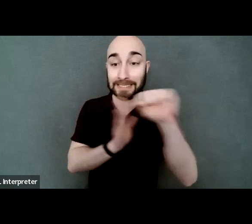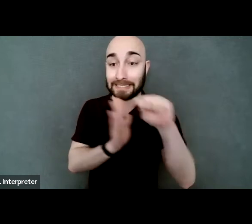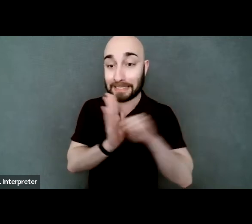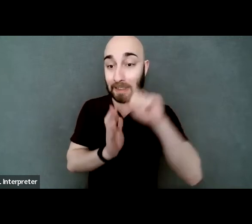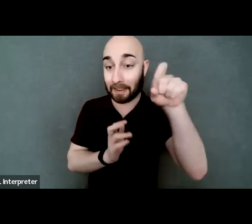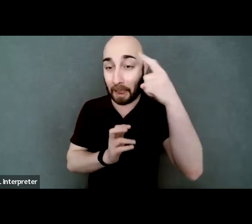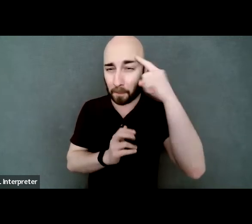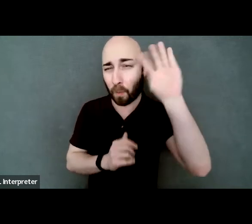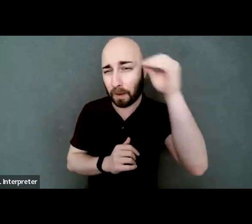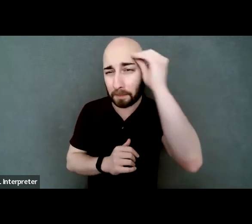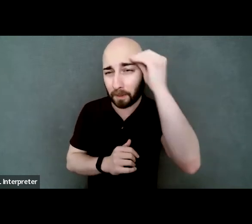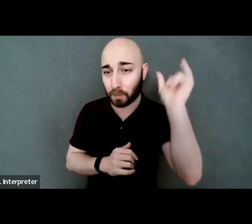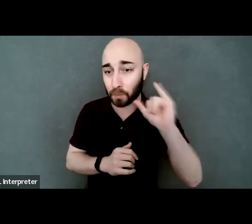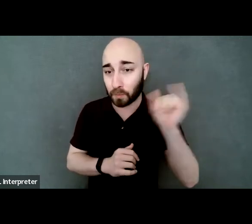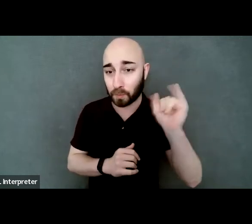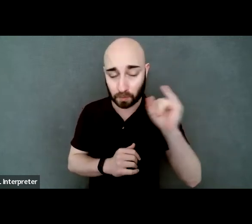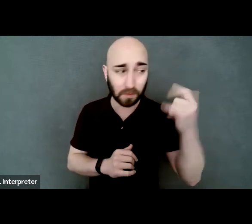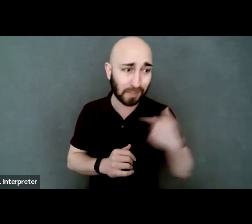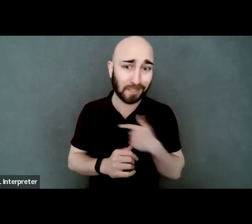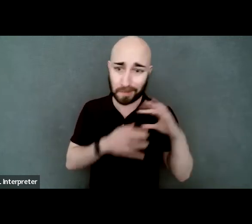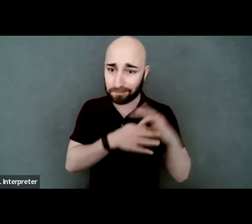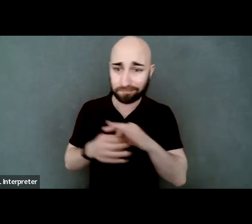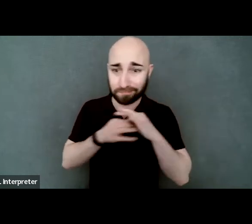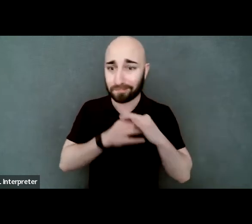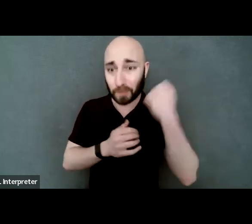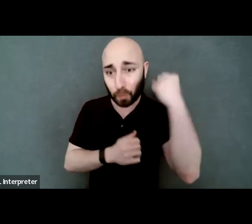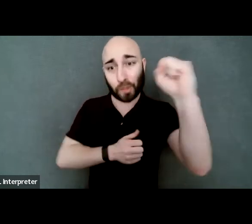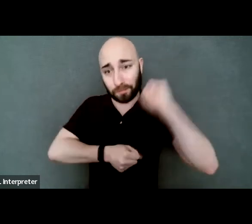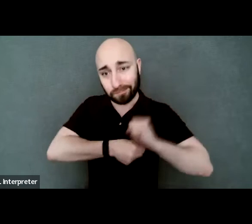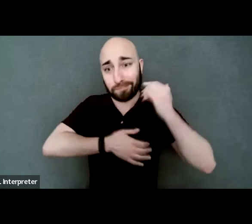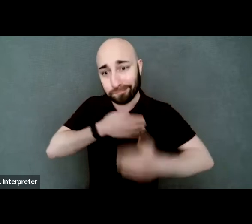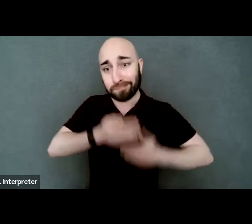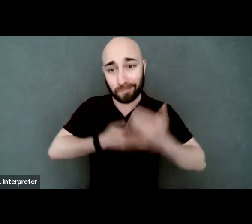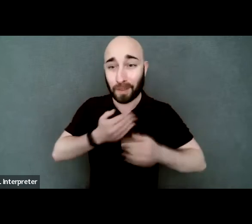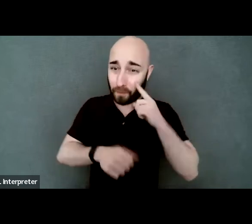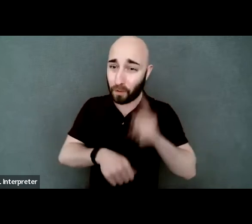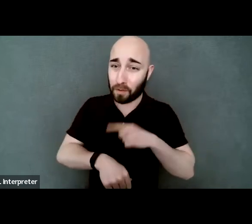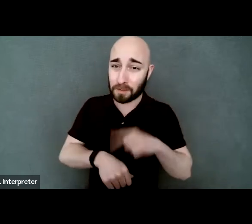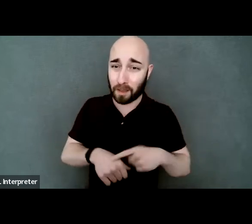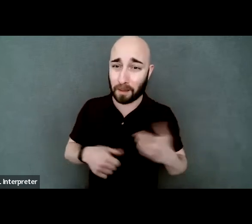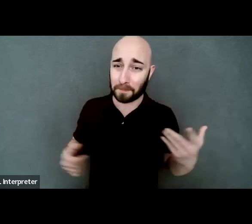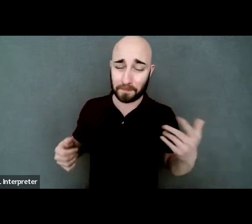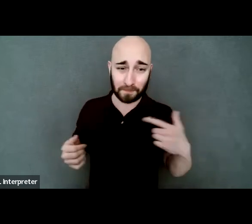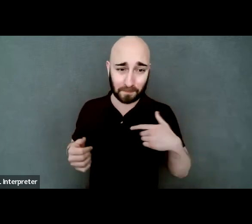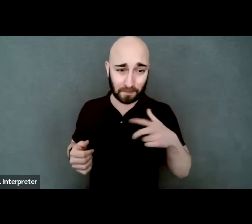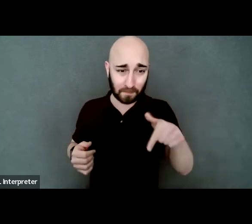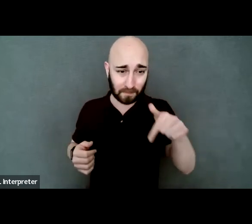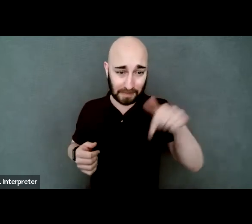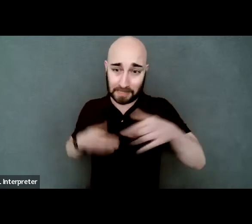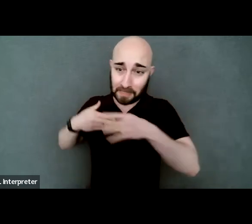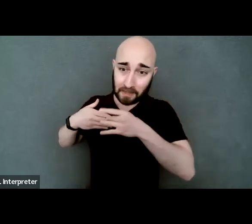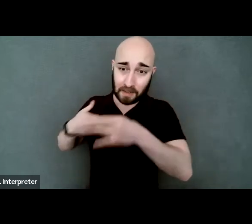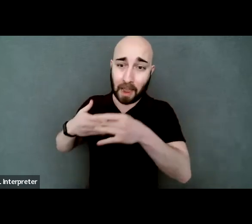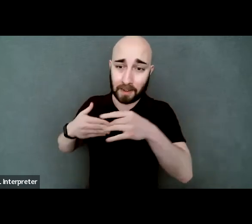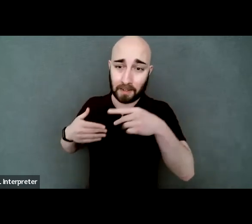So we've been in this for a while. And so you might say, well, is this guided pathways